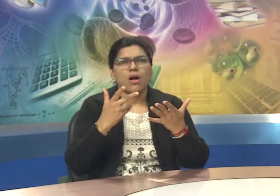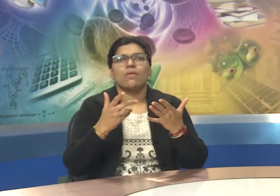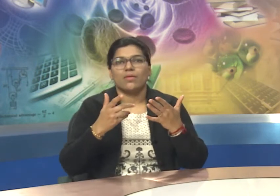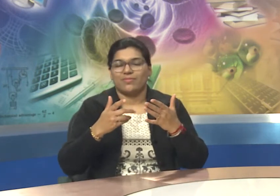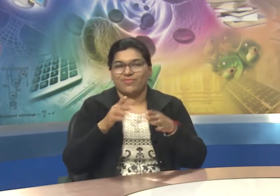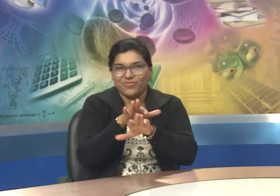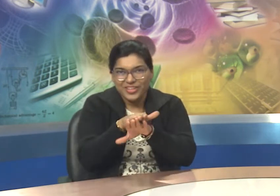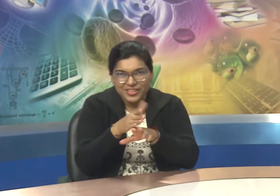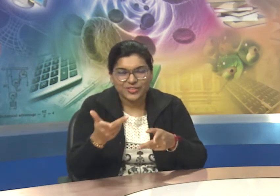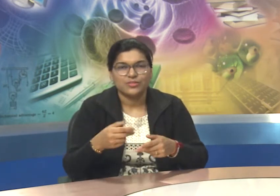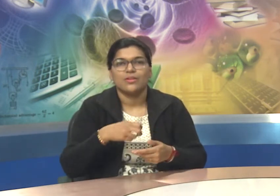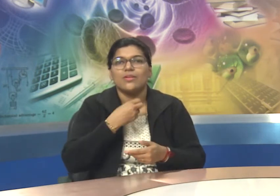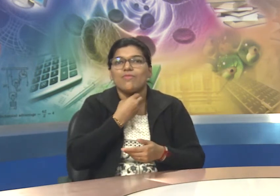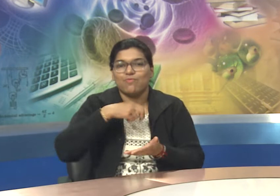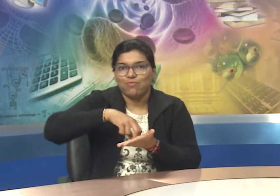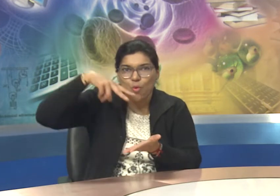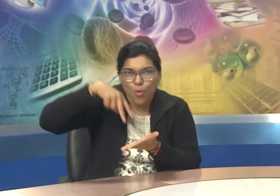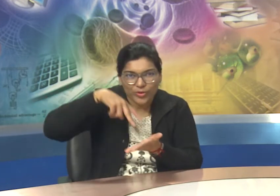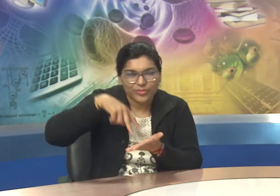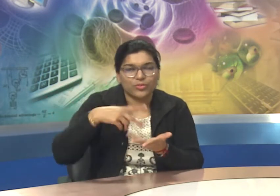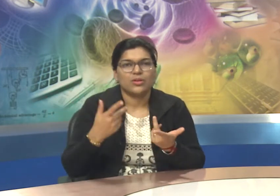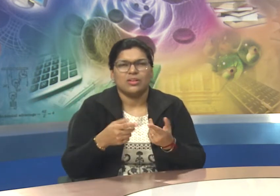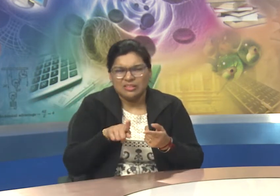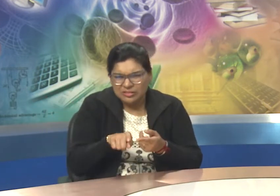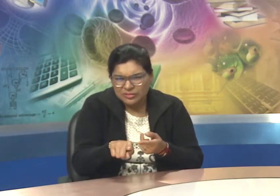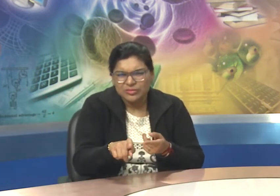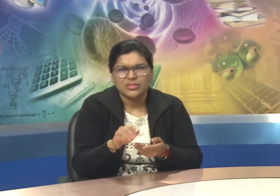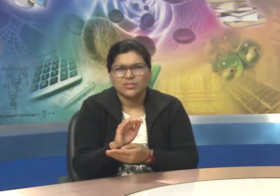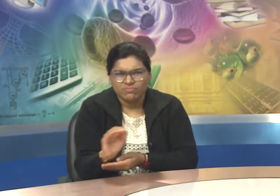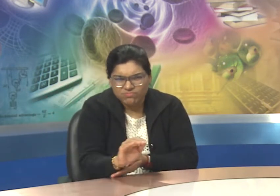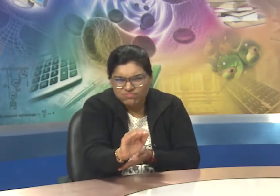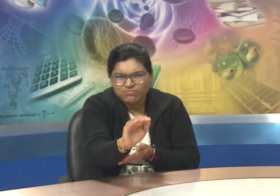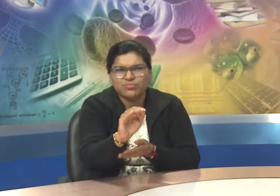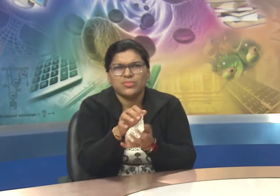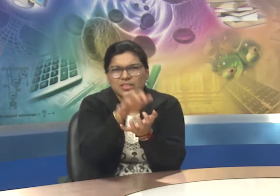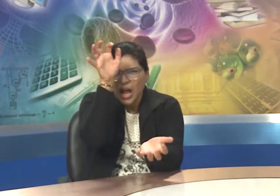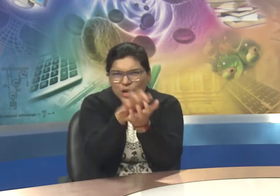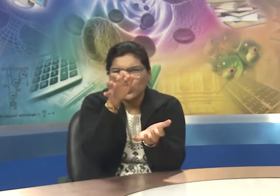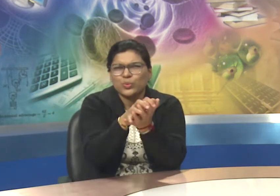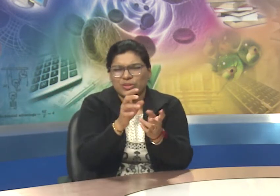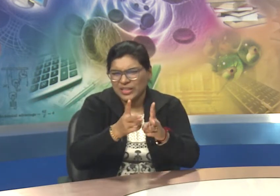includes fish, frogs, and reptiles